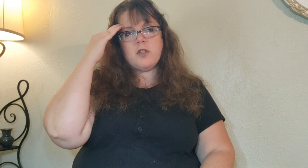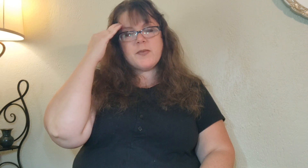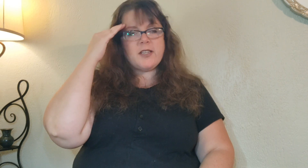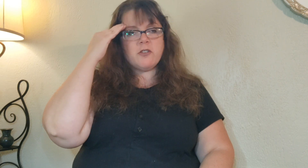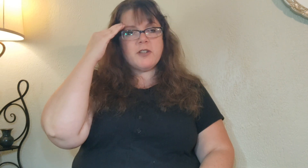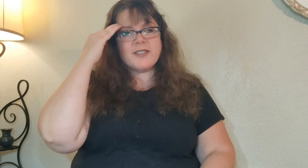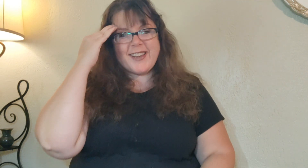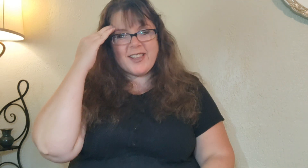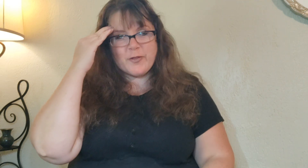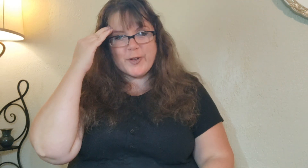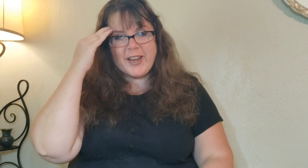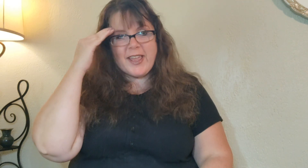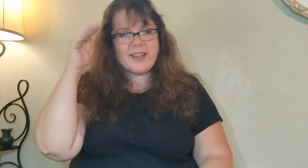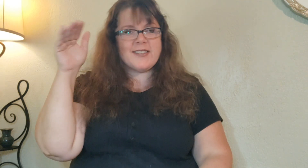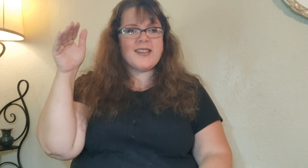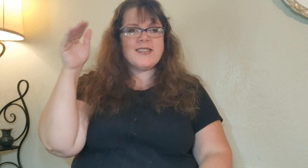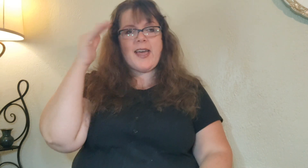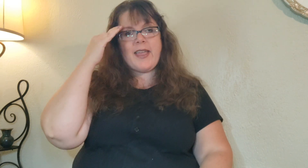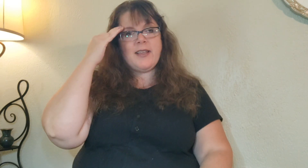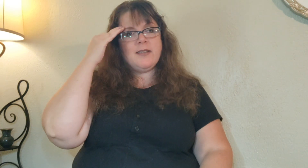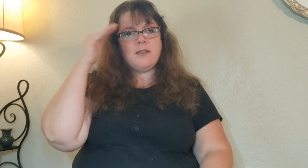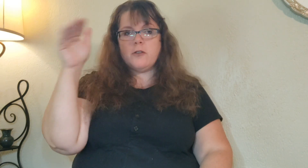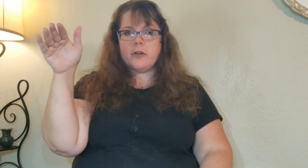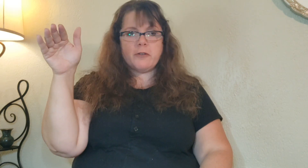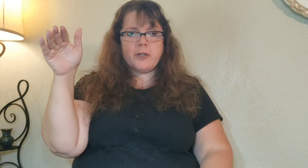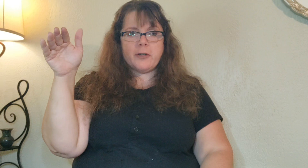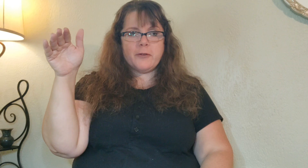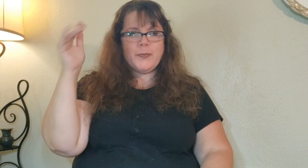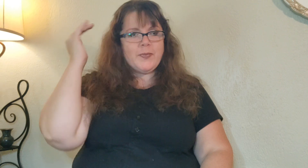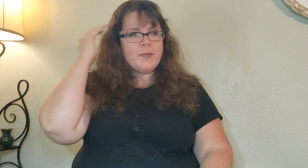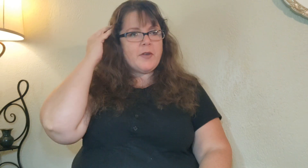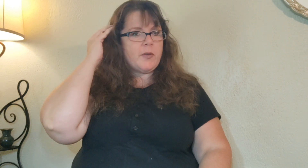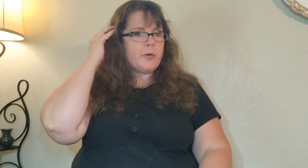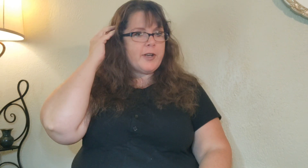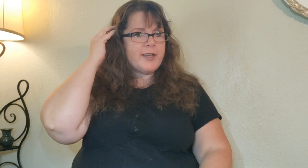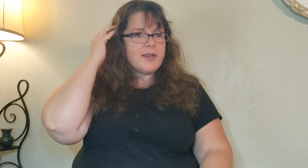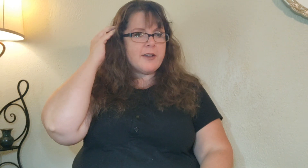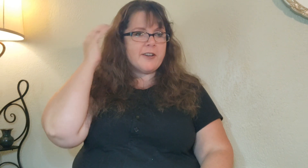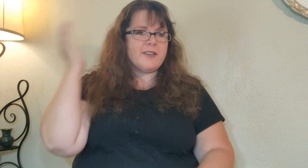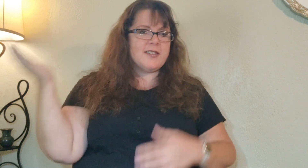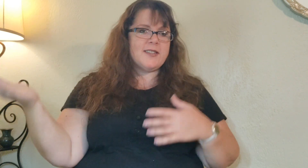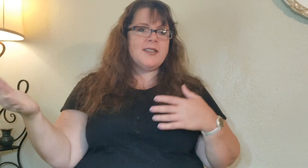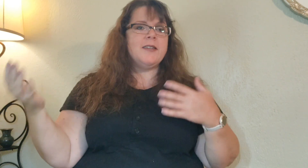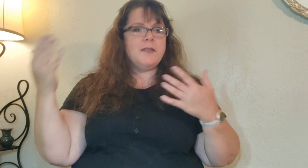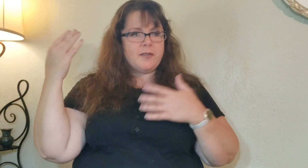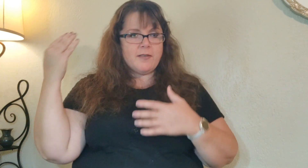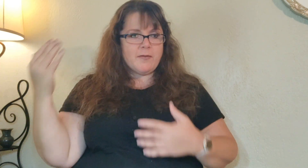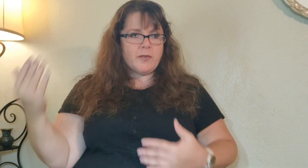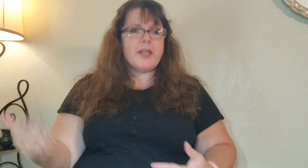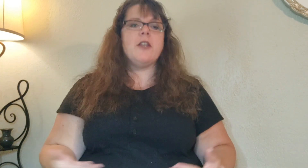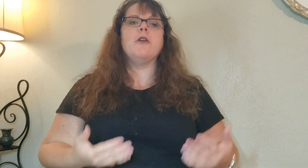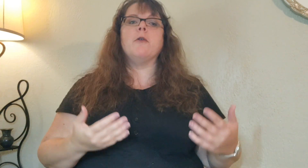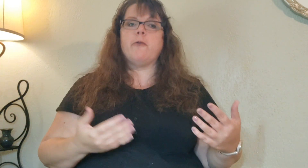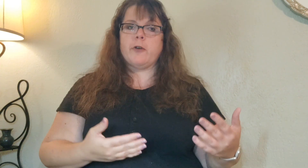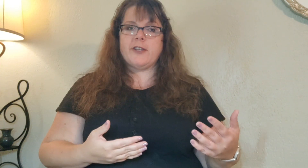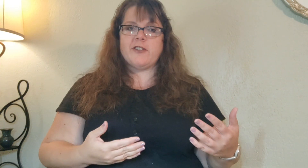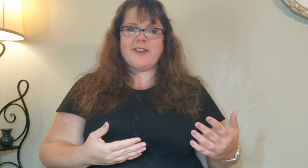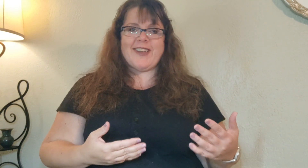just make sure it's not at the forehead, because that's like, don't know. If you're pointing here, it's, they know you're referring to your